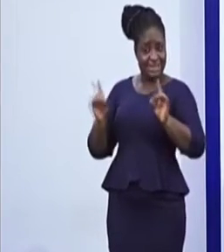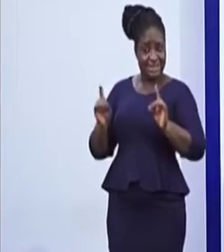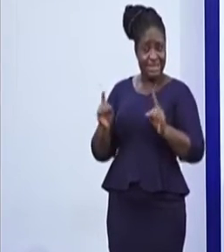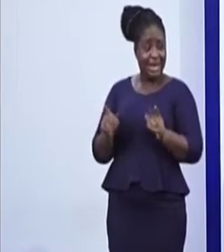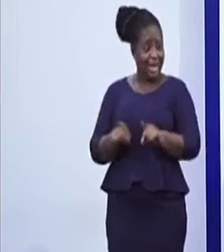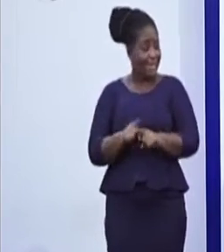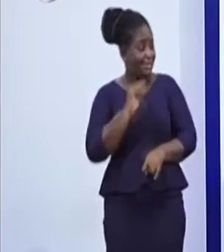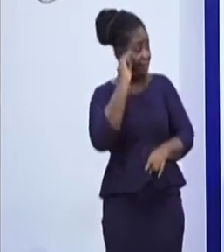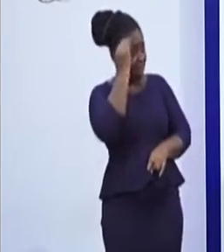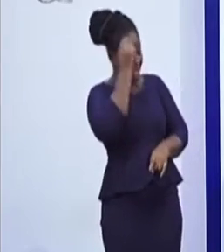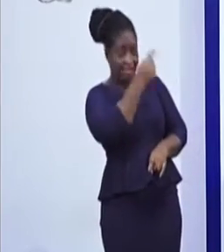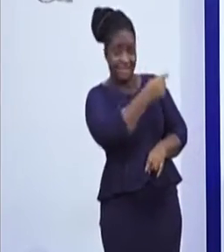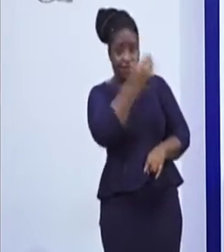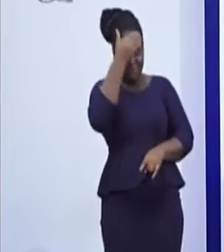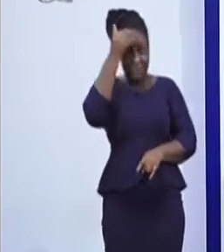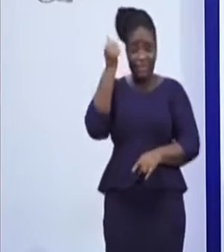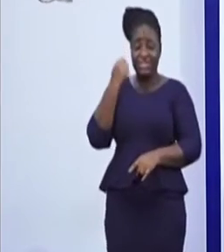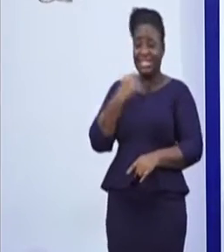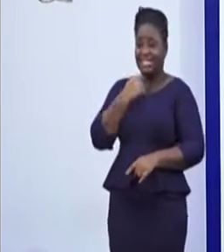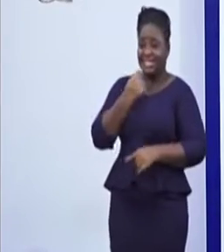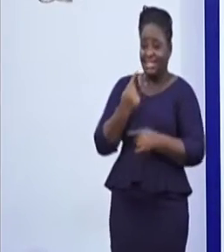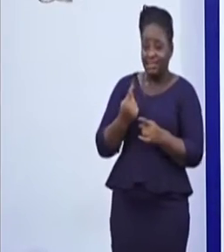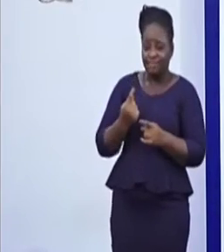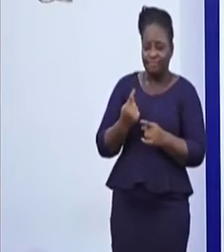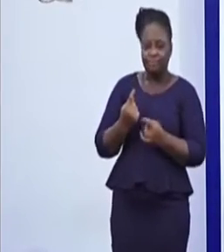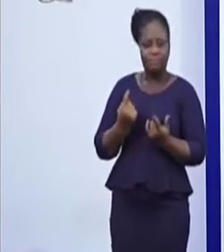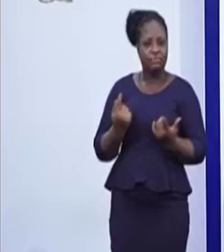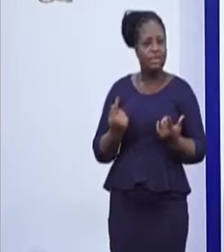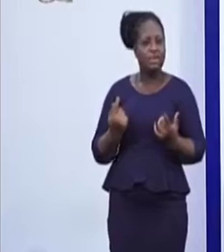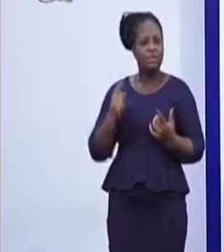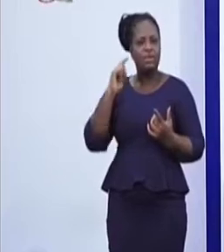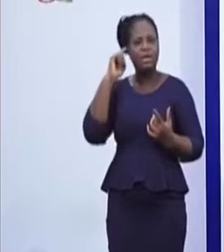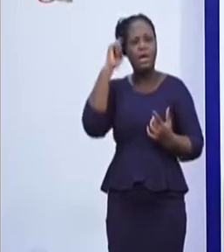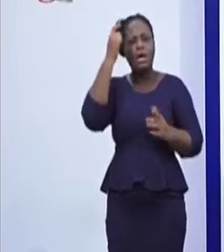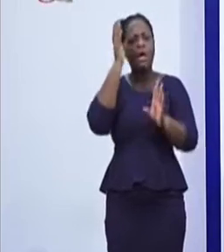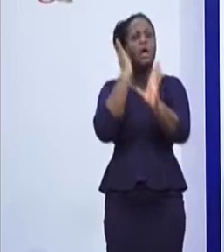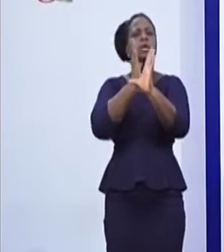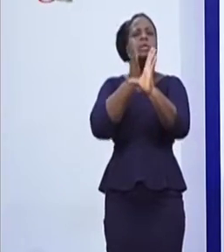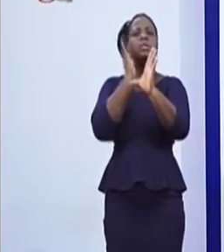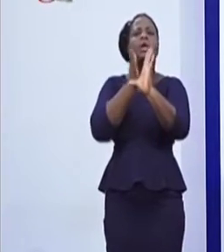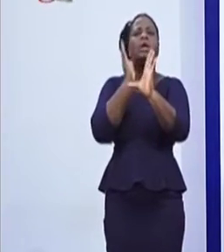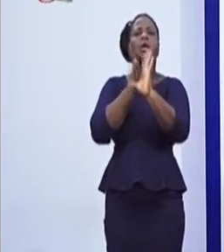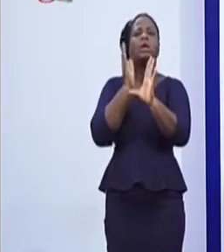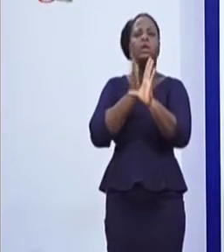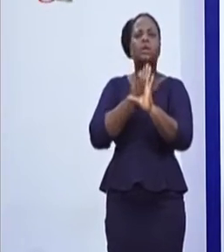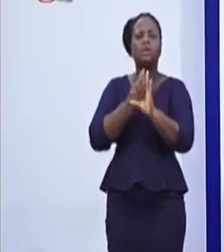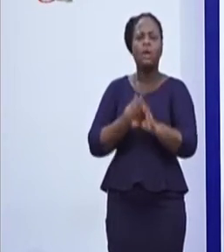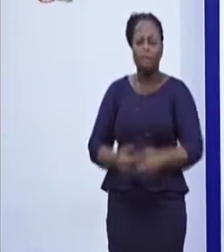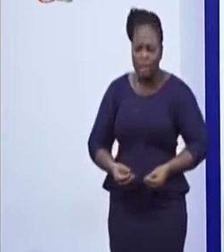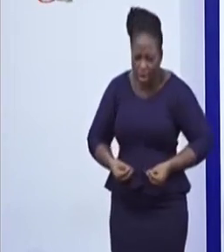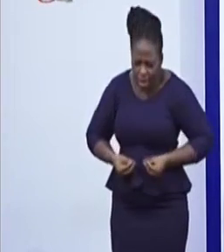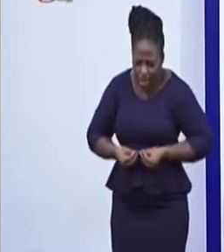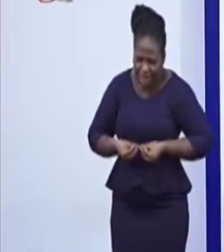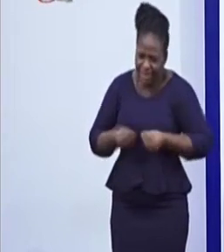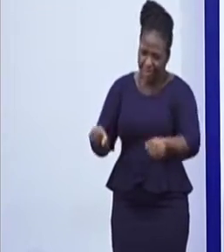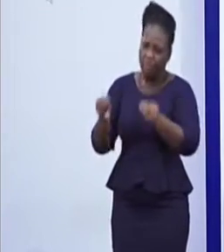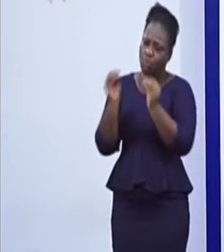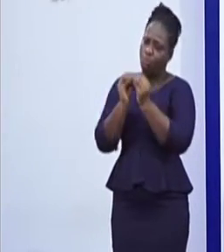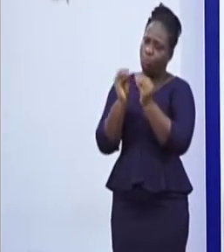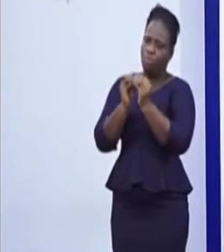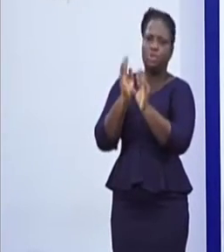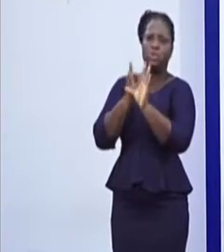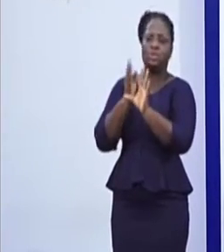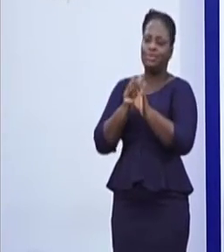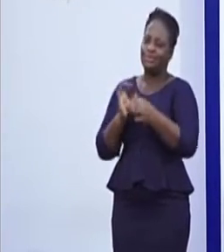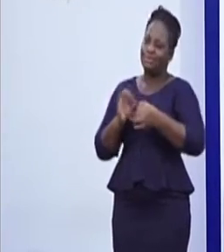Honorable Minister forgot to mention it when he was talking about people, is the Ghana Psychological Association has been providing psychosocial